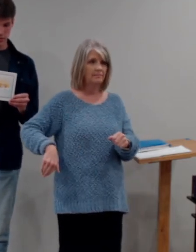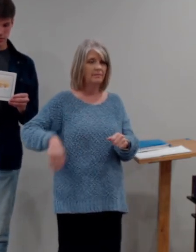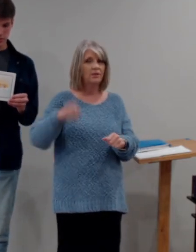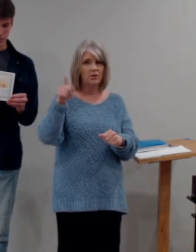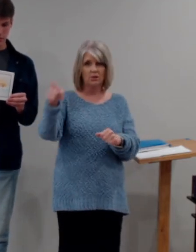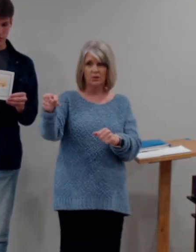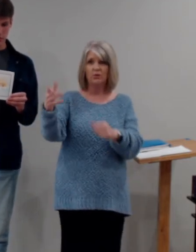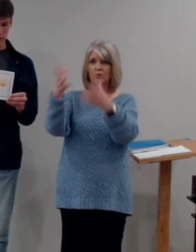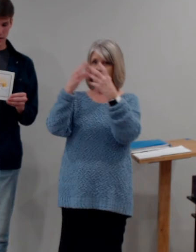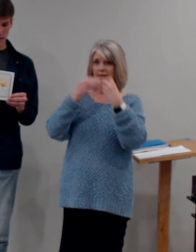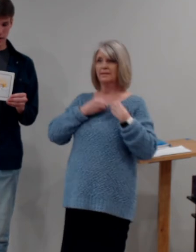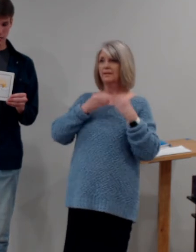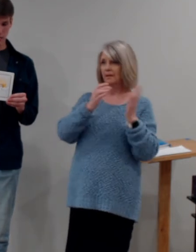You can now, Jesus.